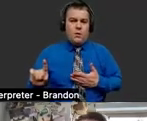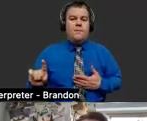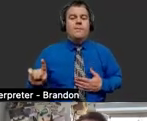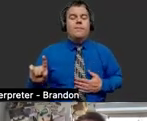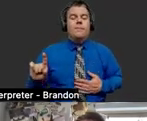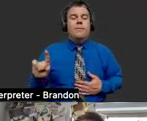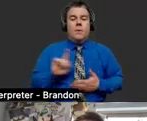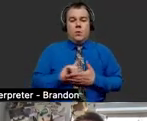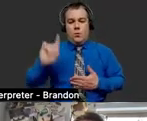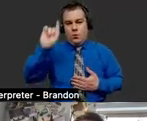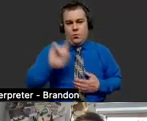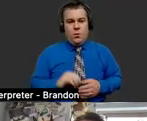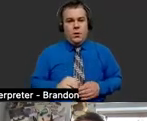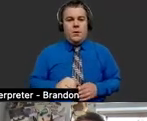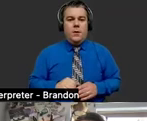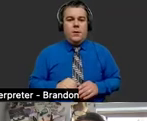1.